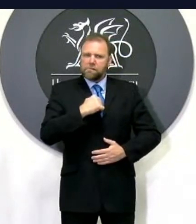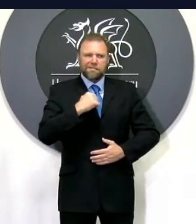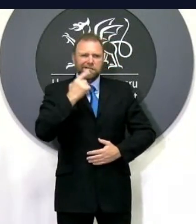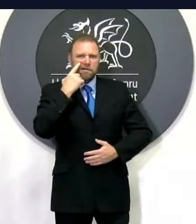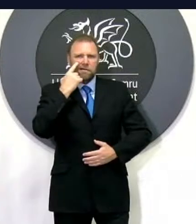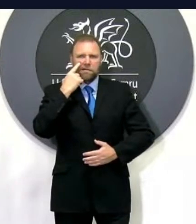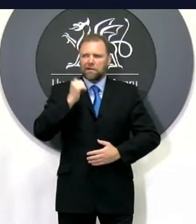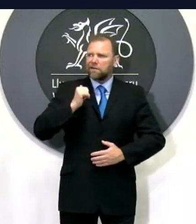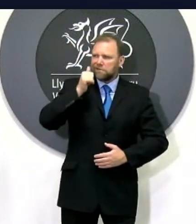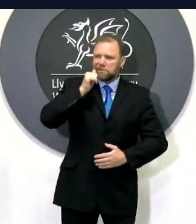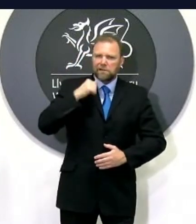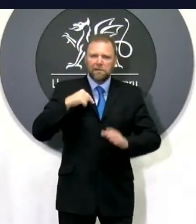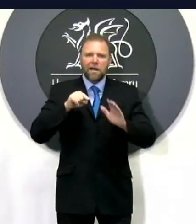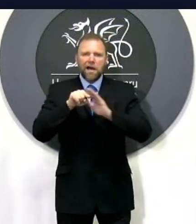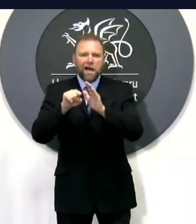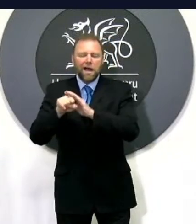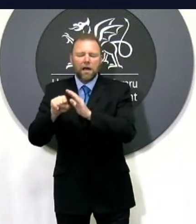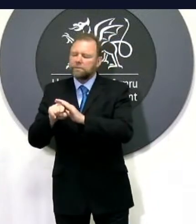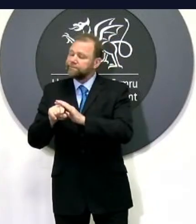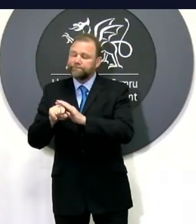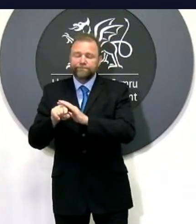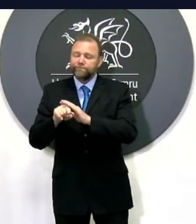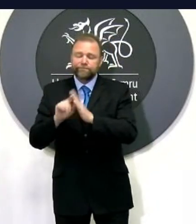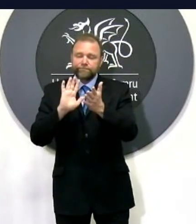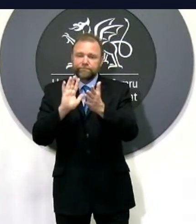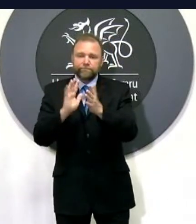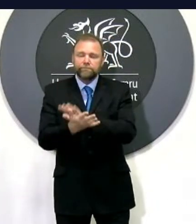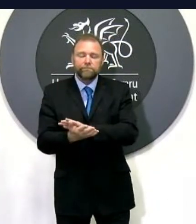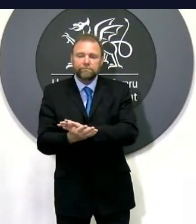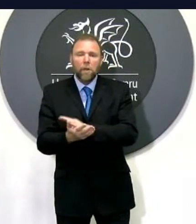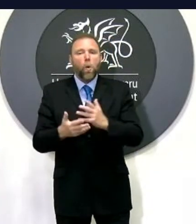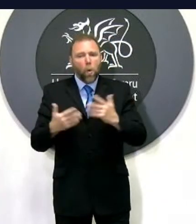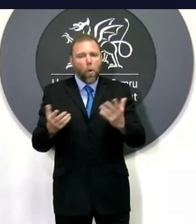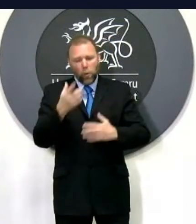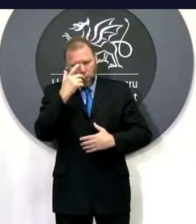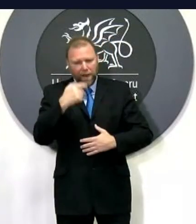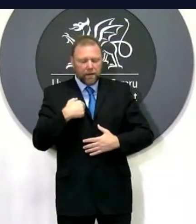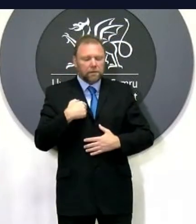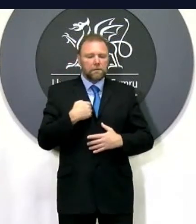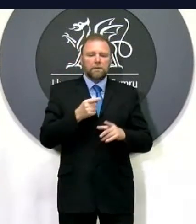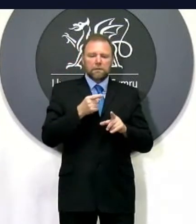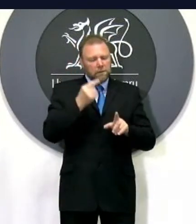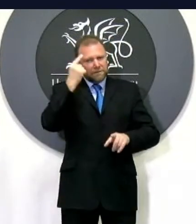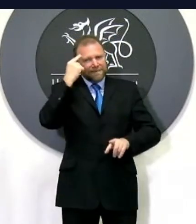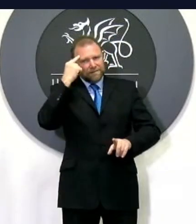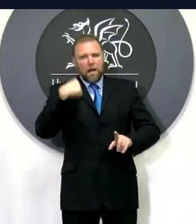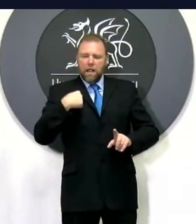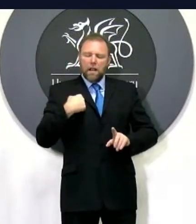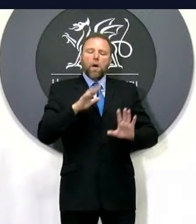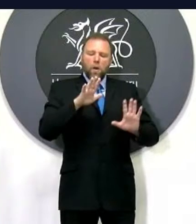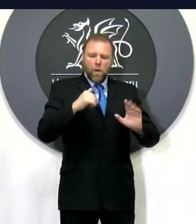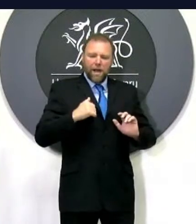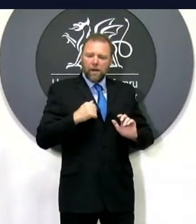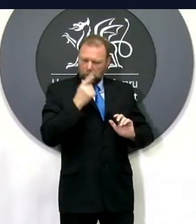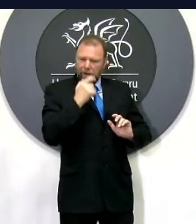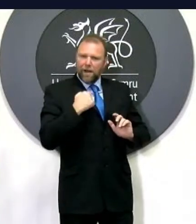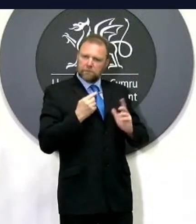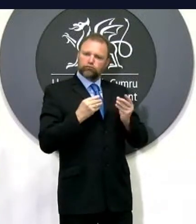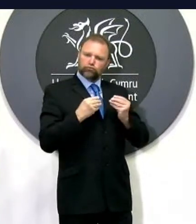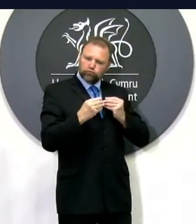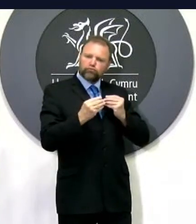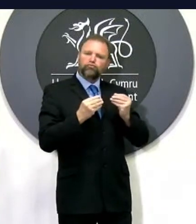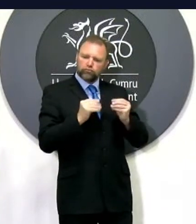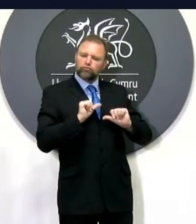on lifting restrictions in the way that we've set out today, or they can be used in ways that will make that more